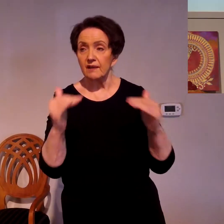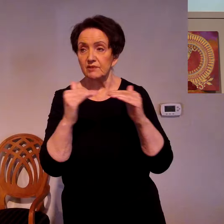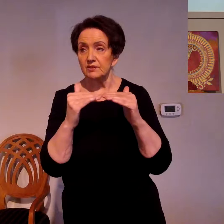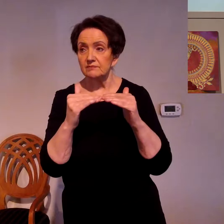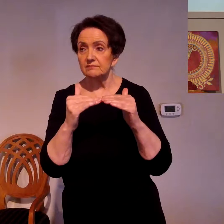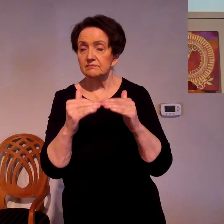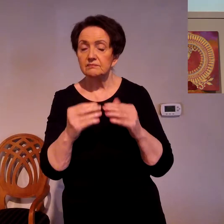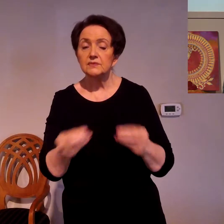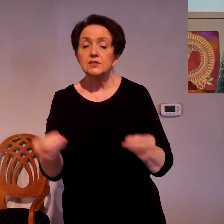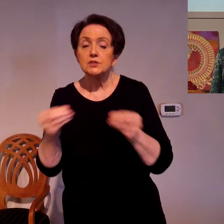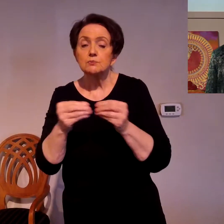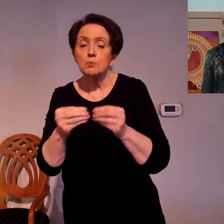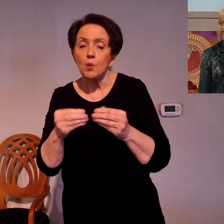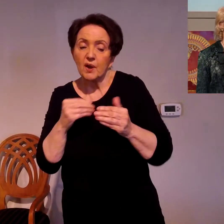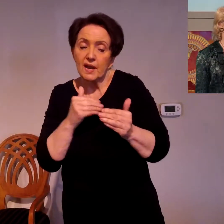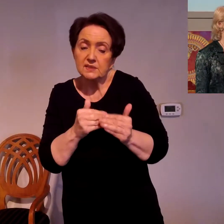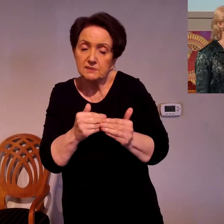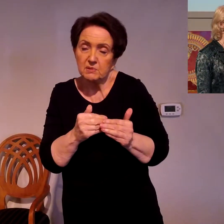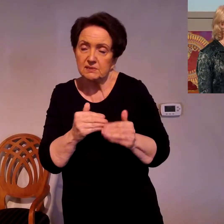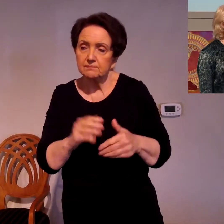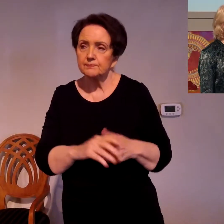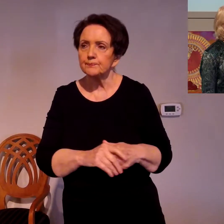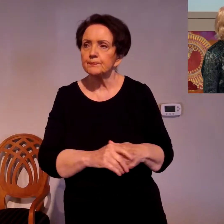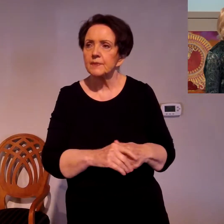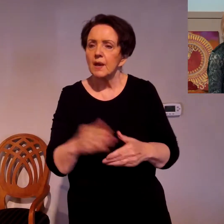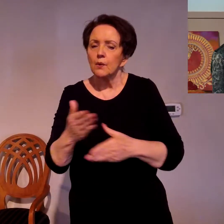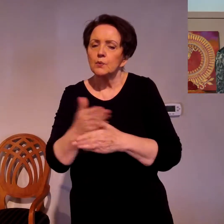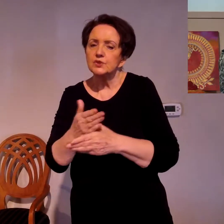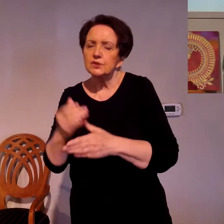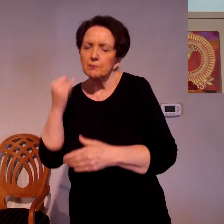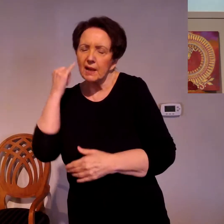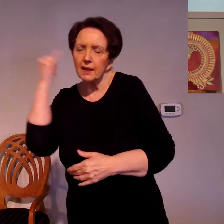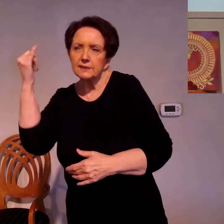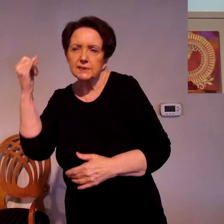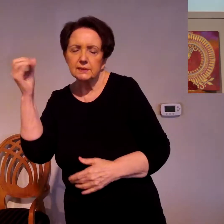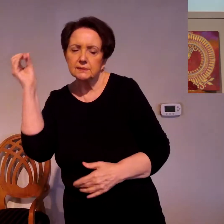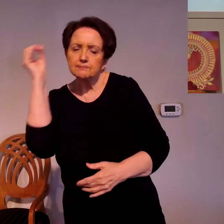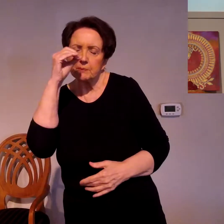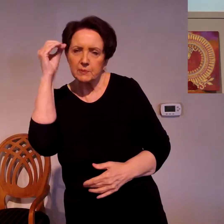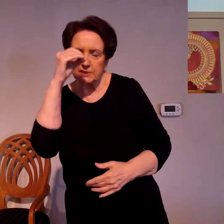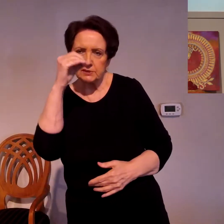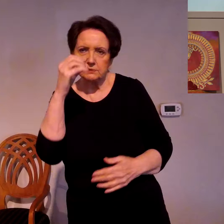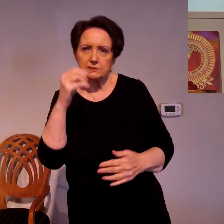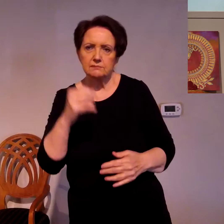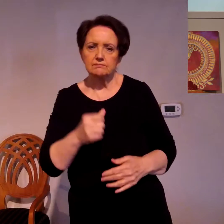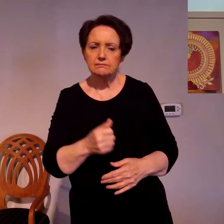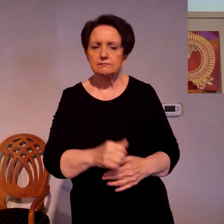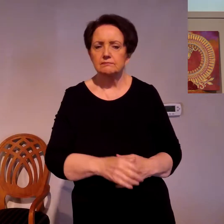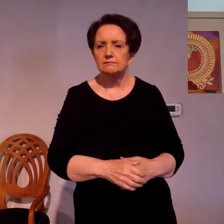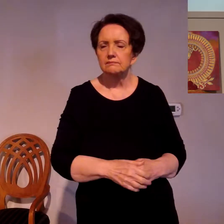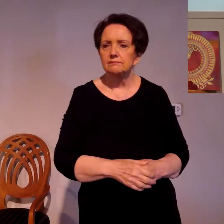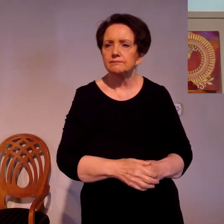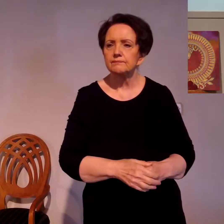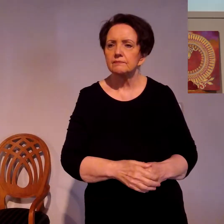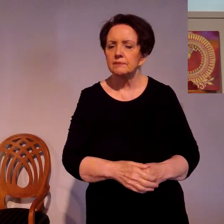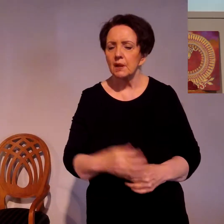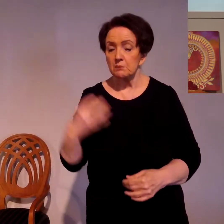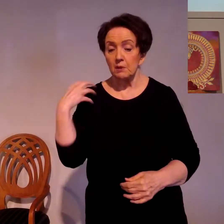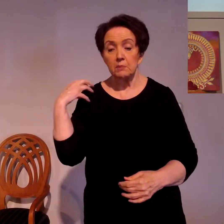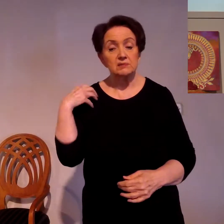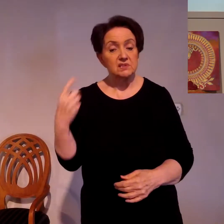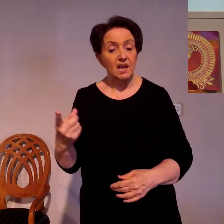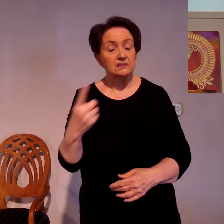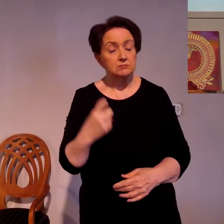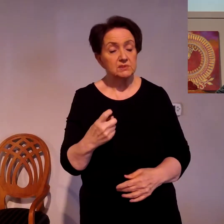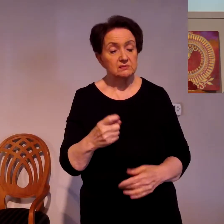intimate, is that I'm going to now share with you my ideas and opinions about these things. So, my boss asked me to do that